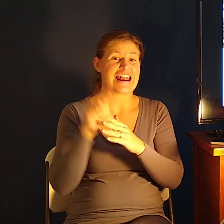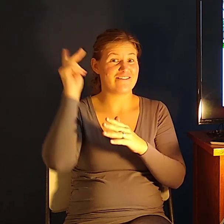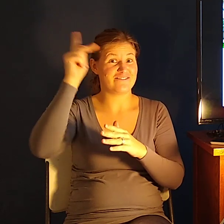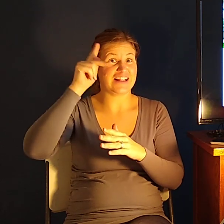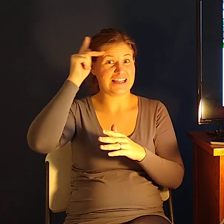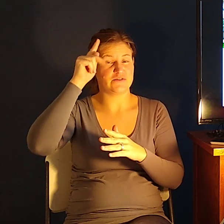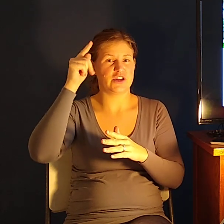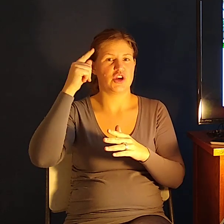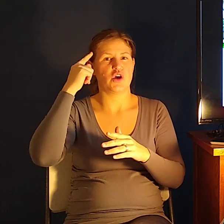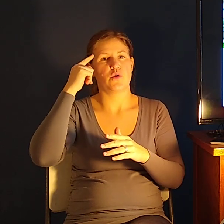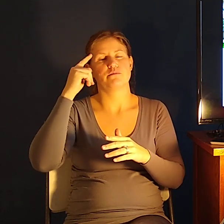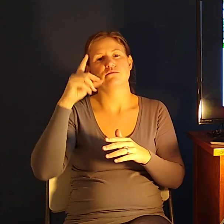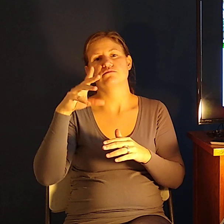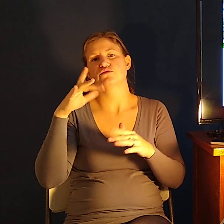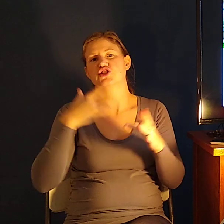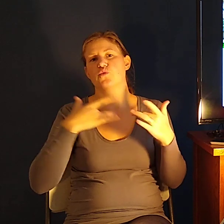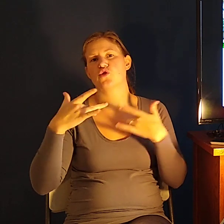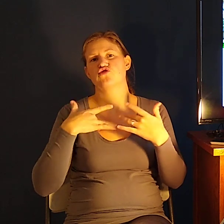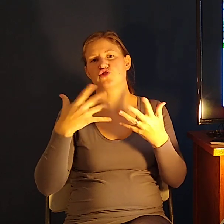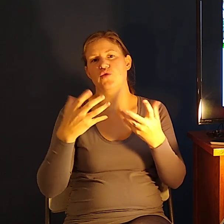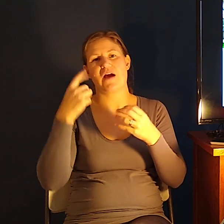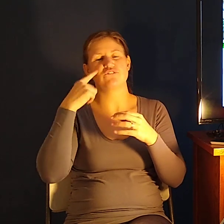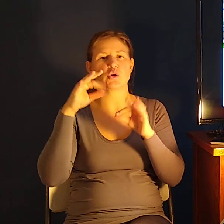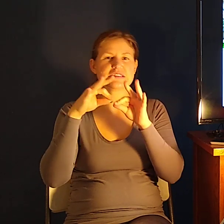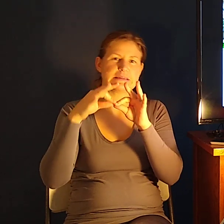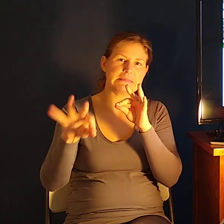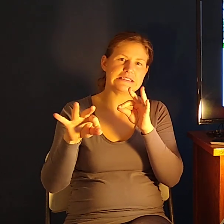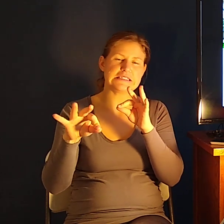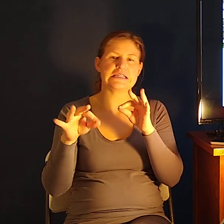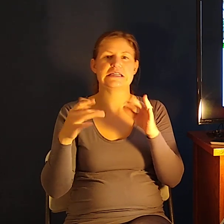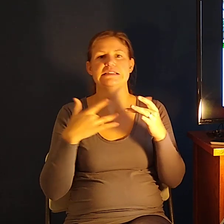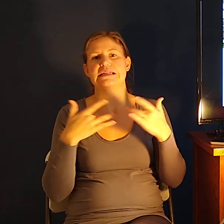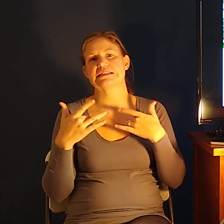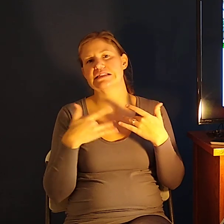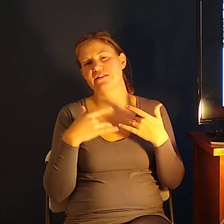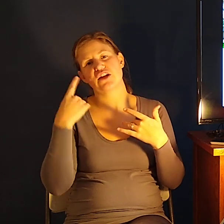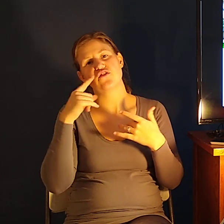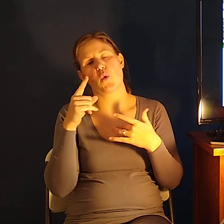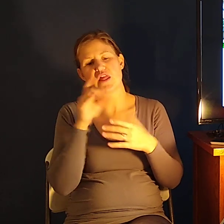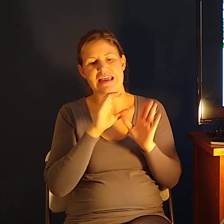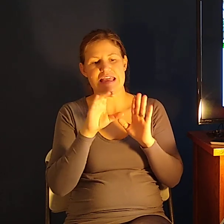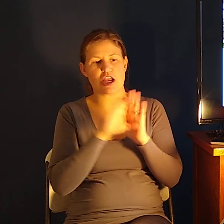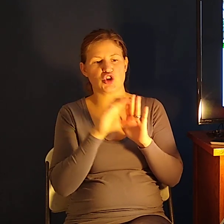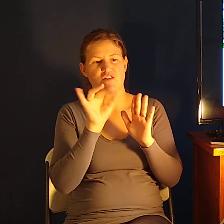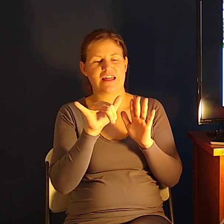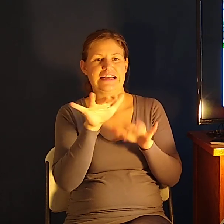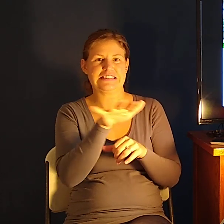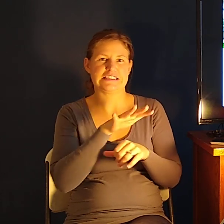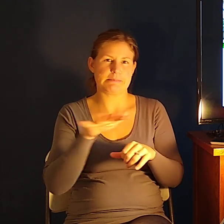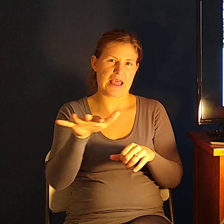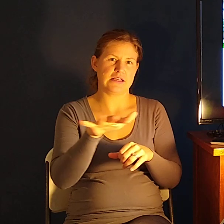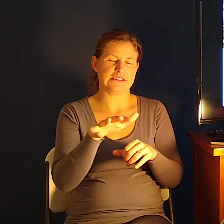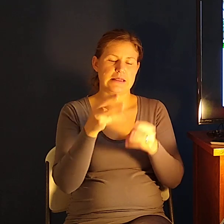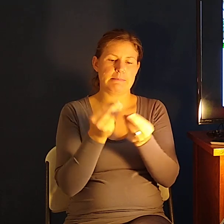for simplicity, sensitivity to the character of the space, and the materials that